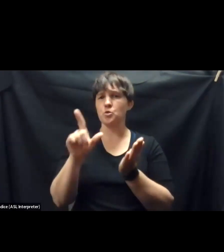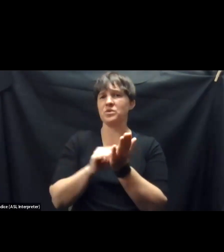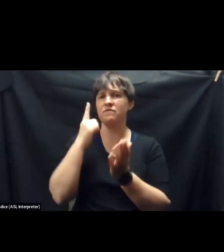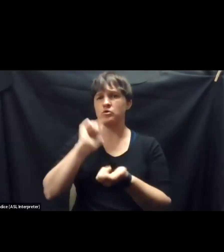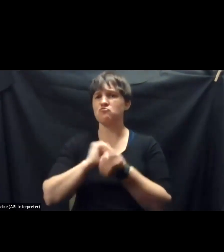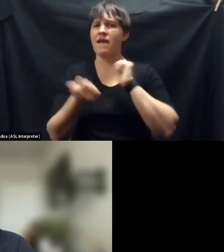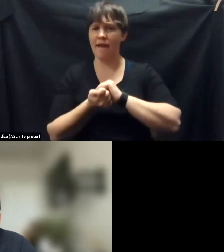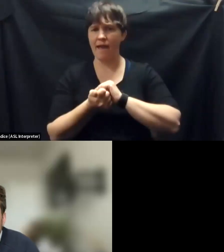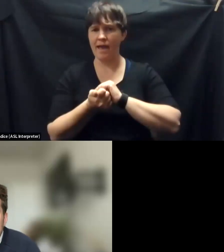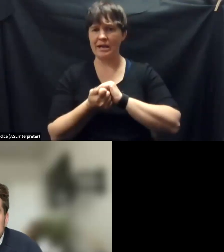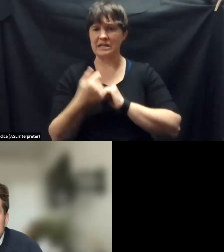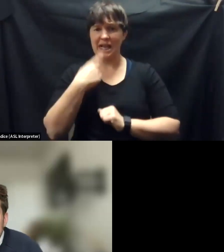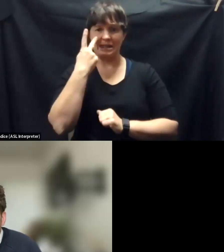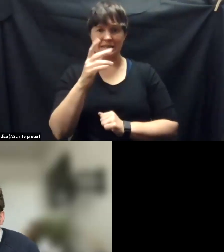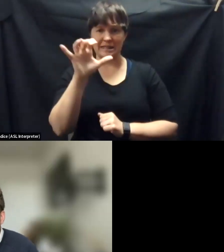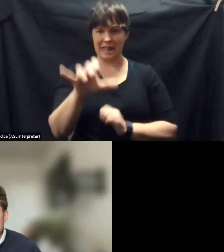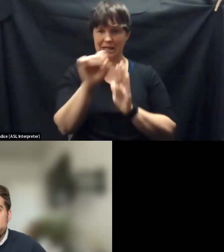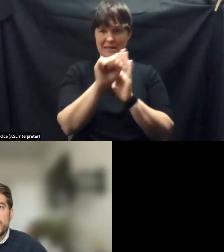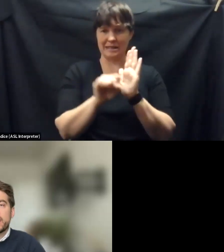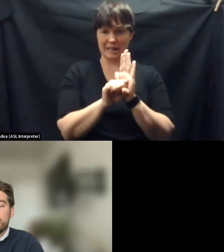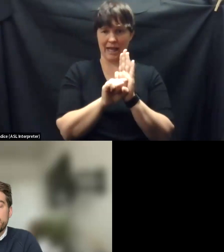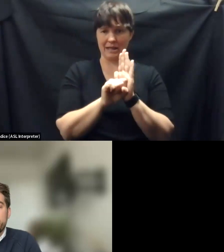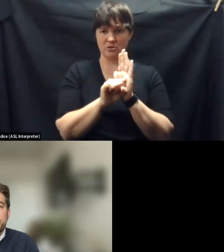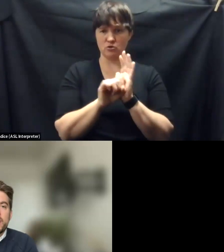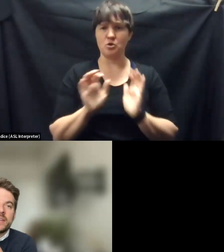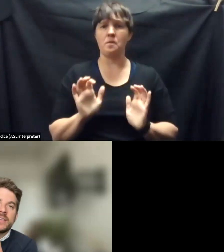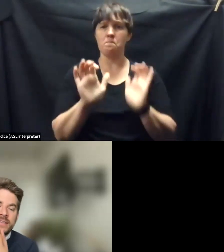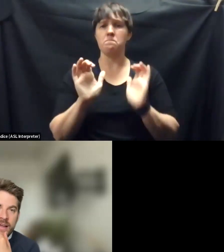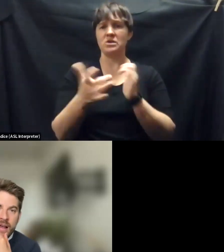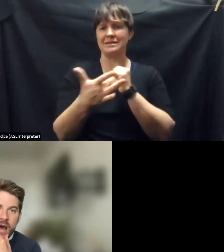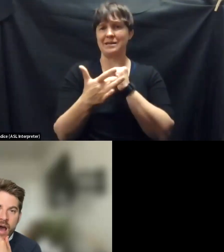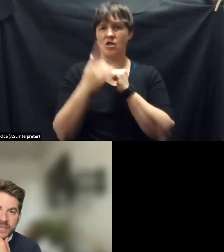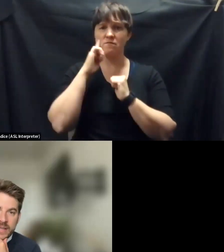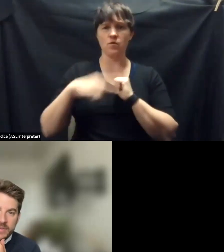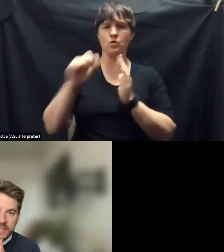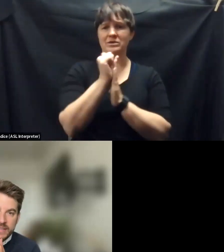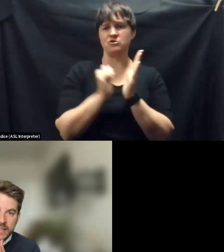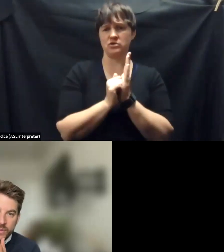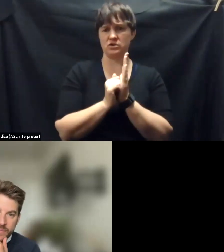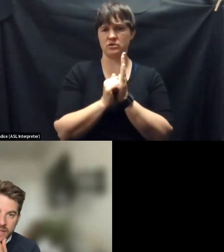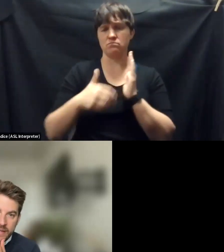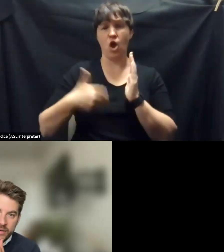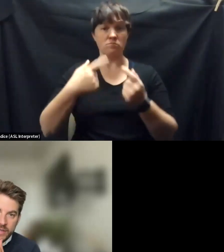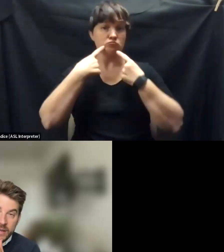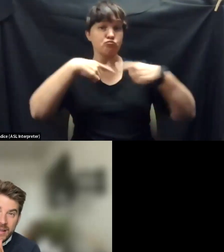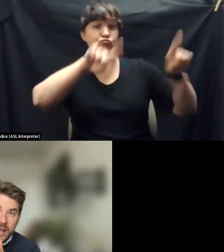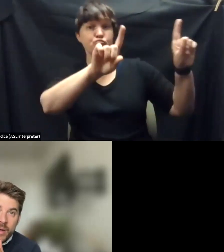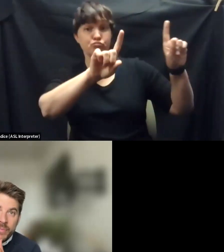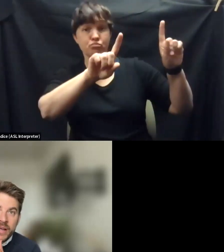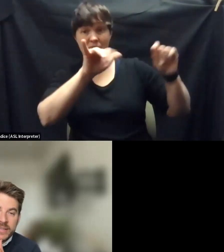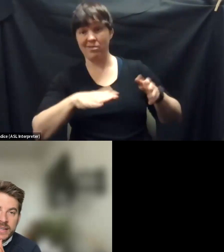and I'd seen that states that have pushed technology first agendas, oftentimes are successful in that